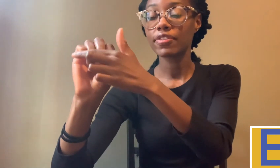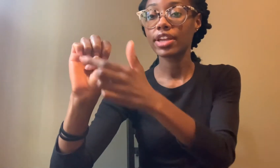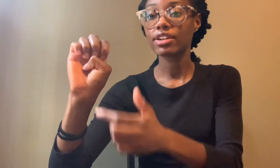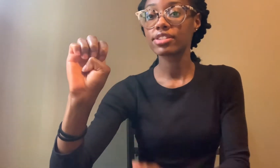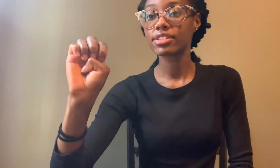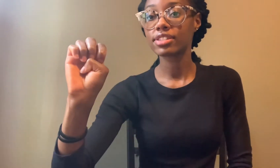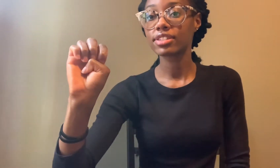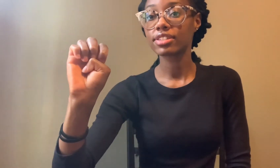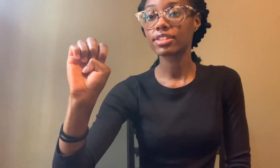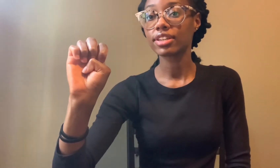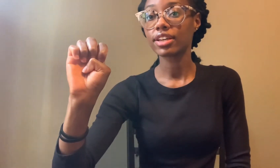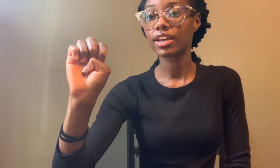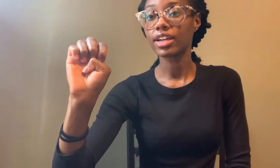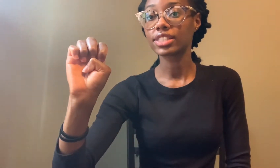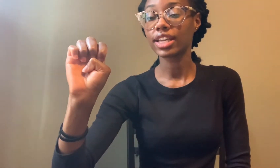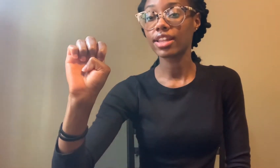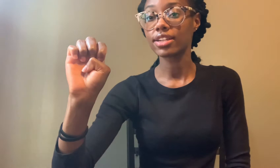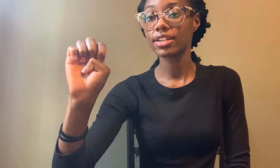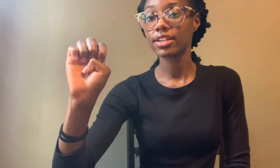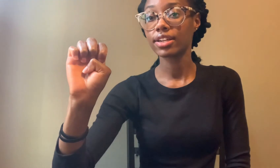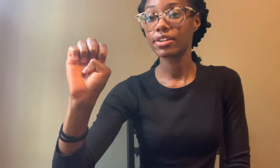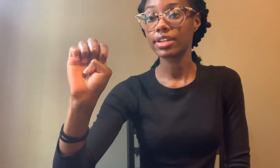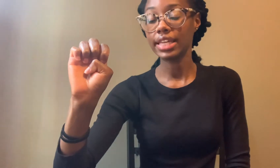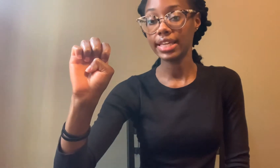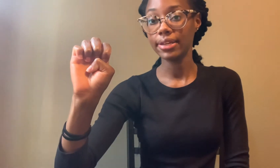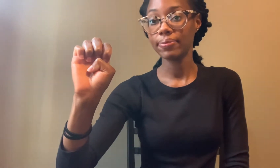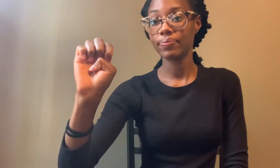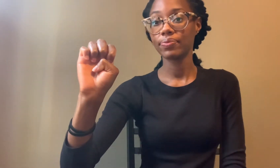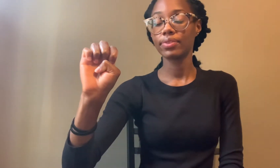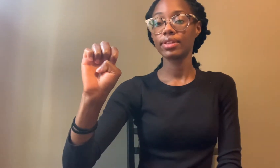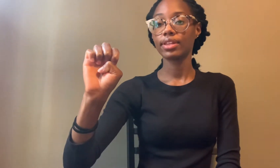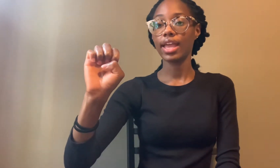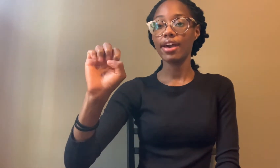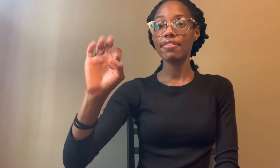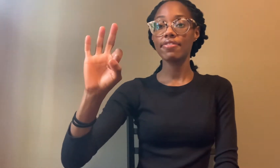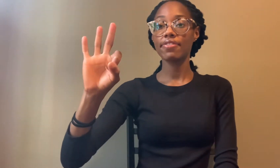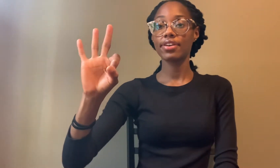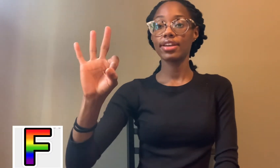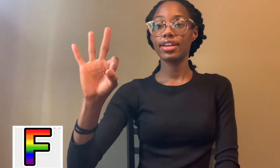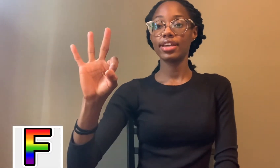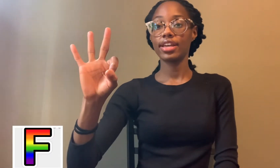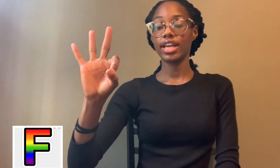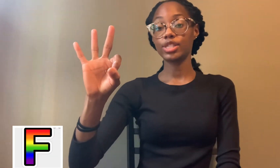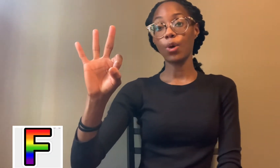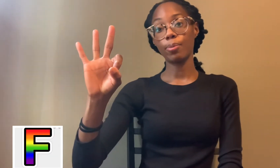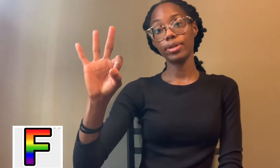fingers are together. E. F is open.